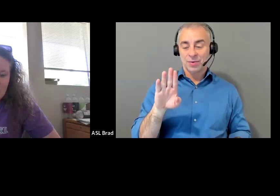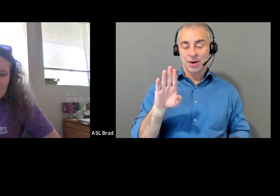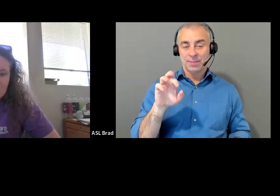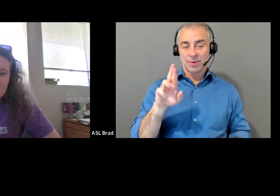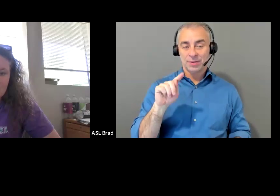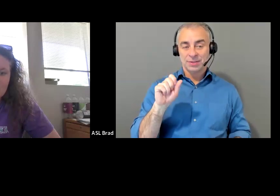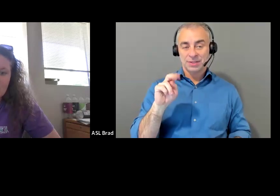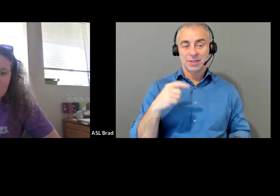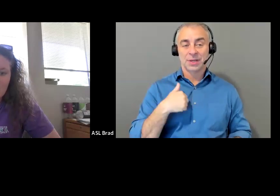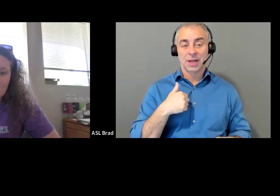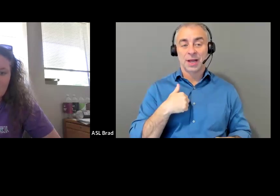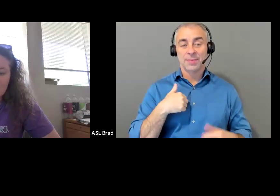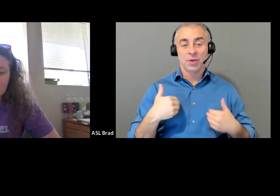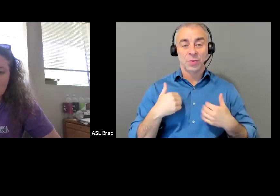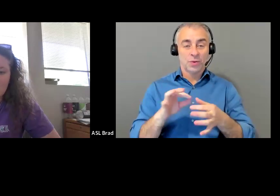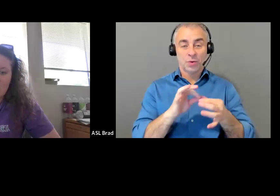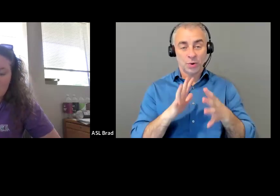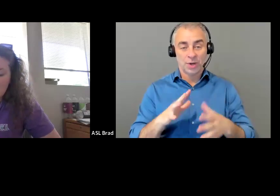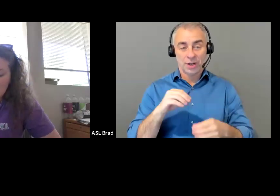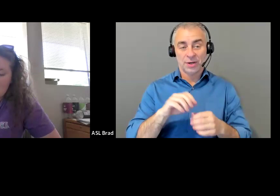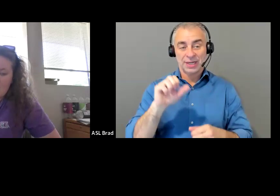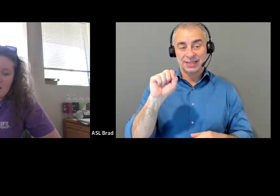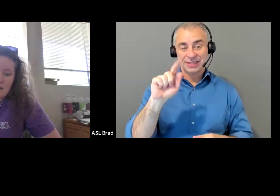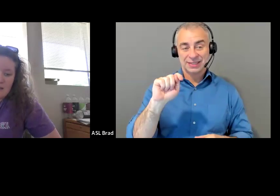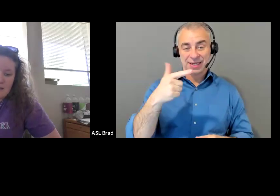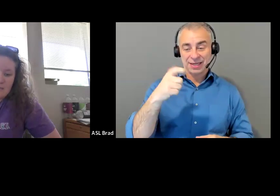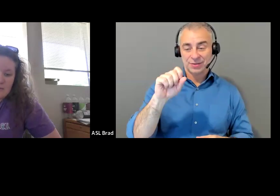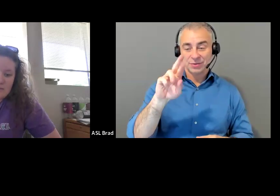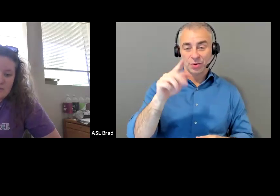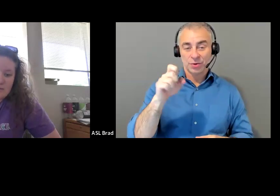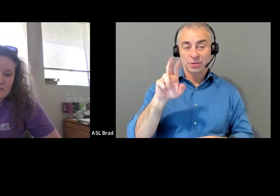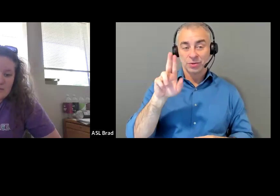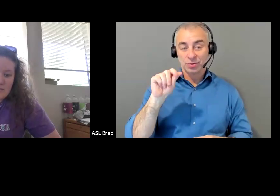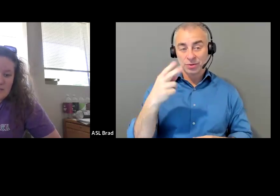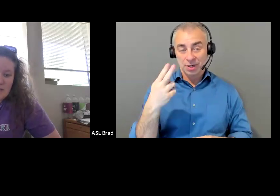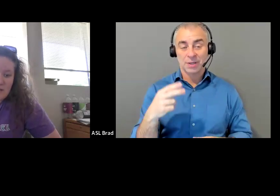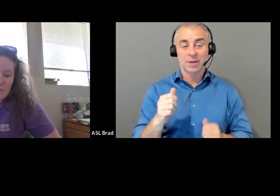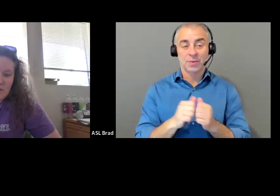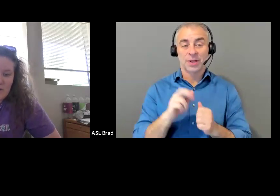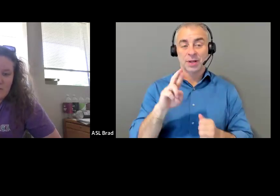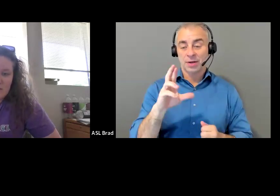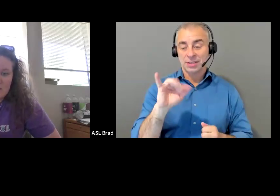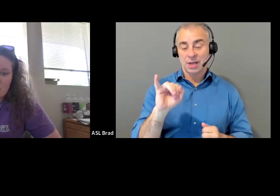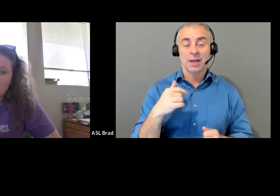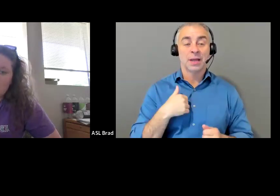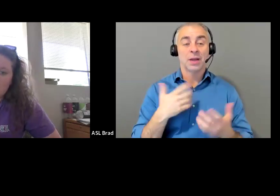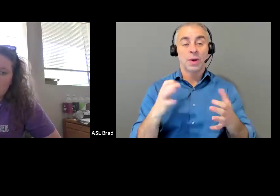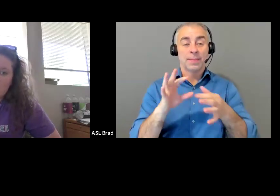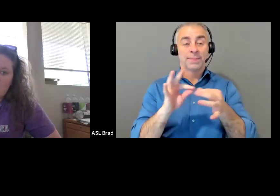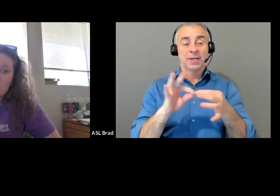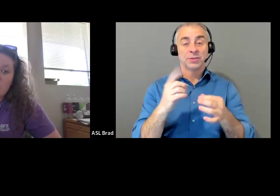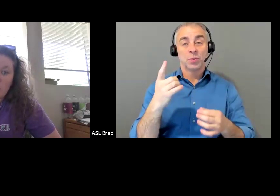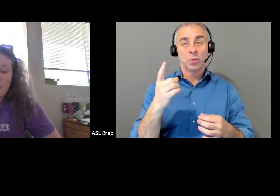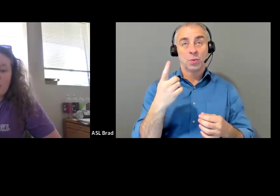coordinator in St. George, Utah with RRCI. I was just going to say that one of the summer